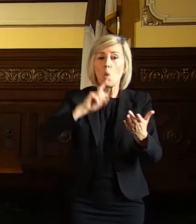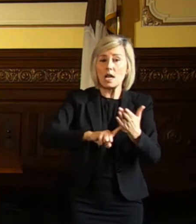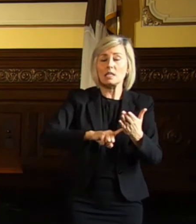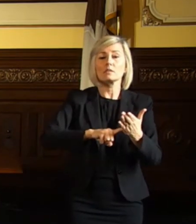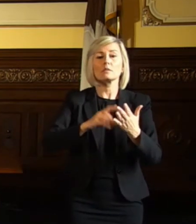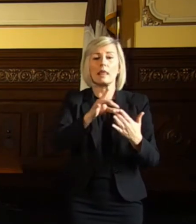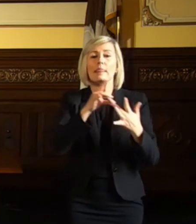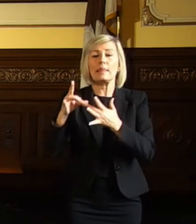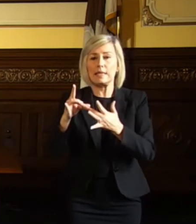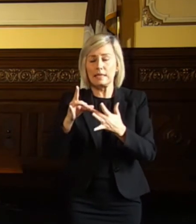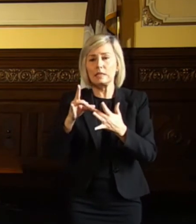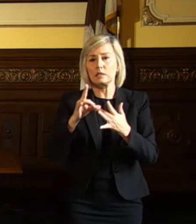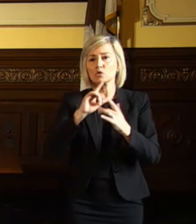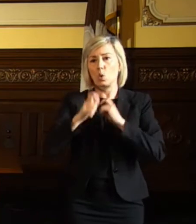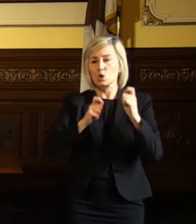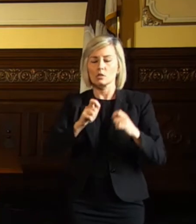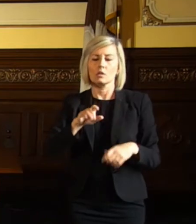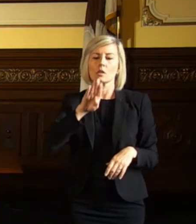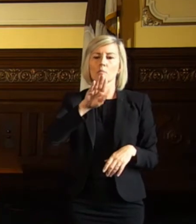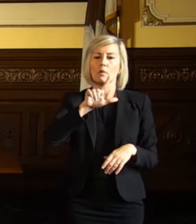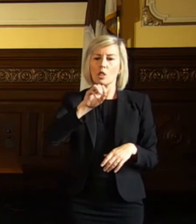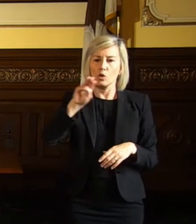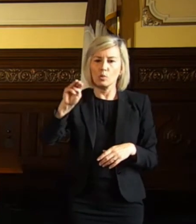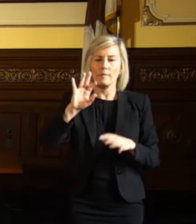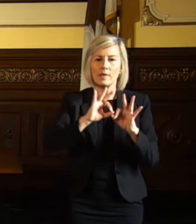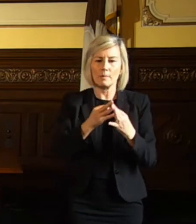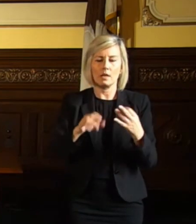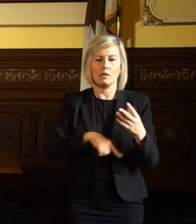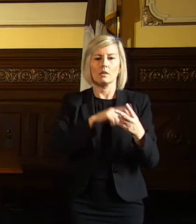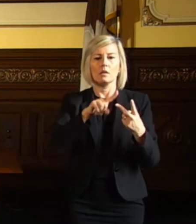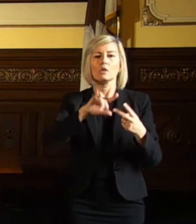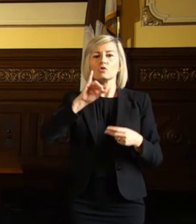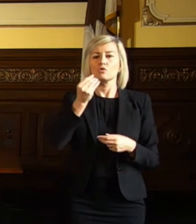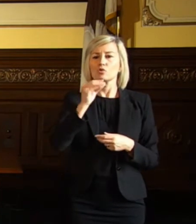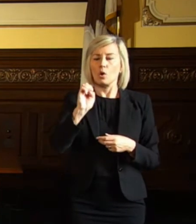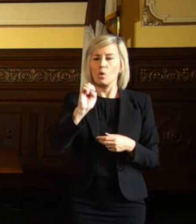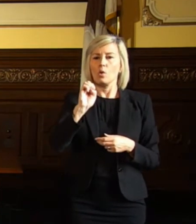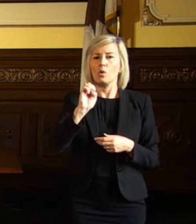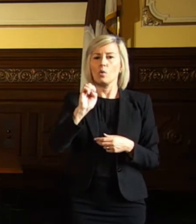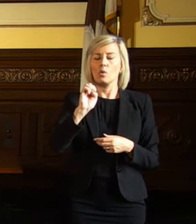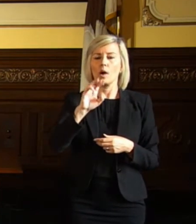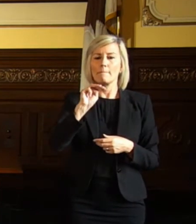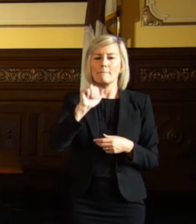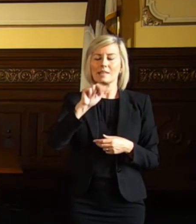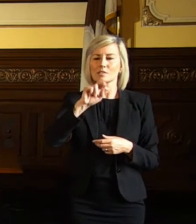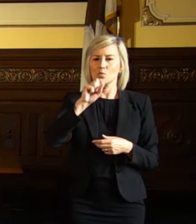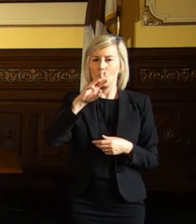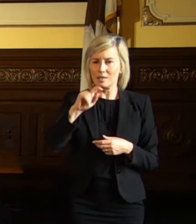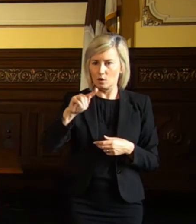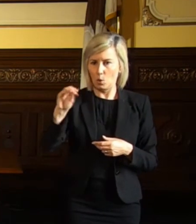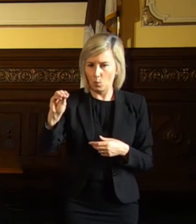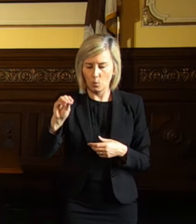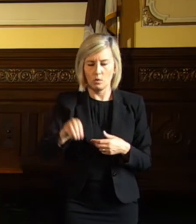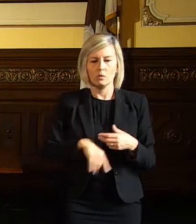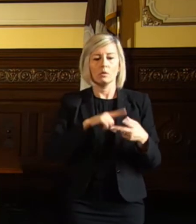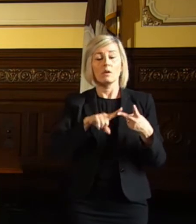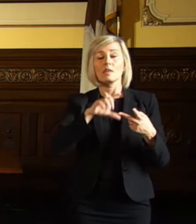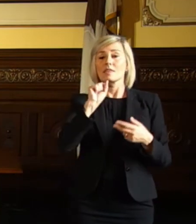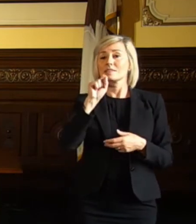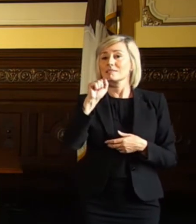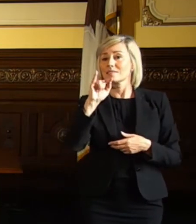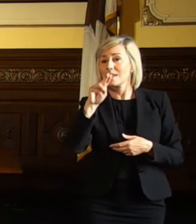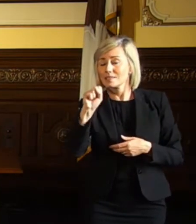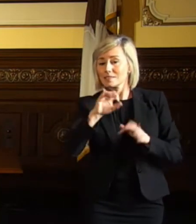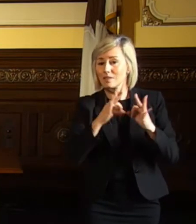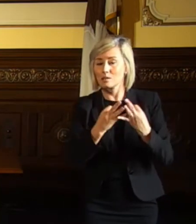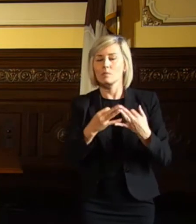lead donors: the Bloom family, Joe and Rika Mansueto, the Staines family,